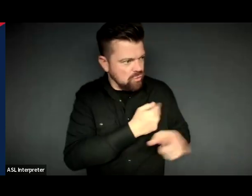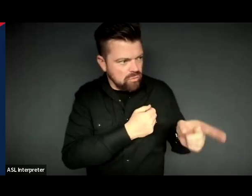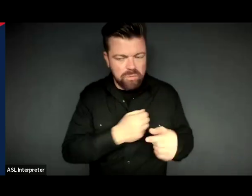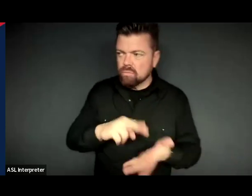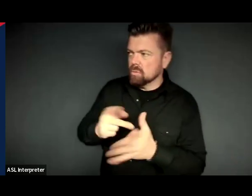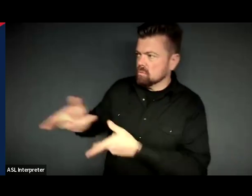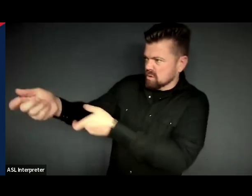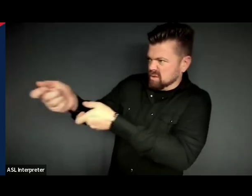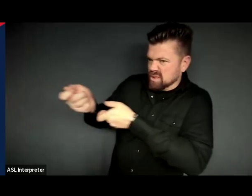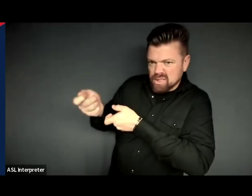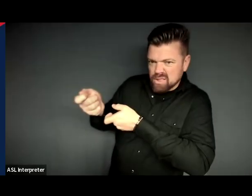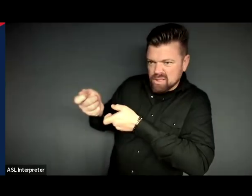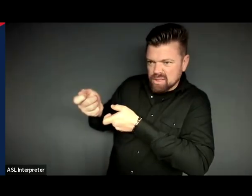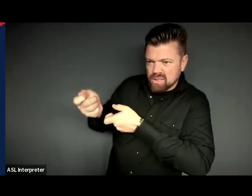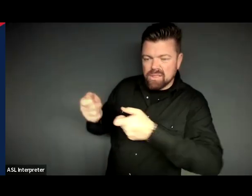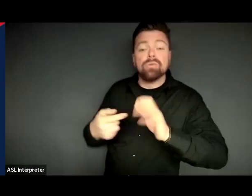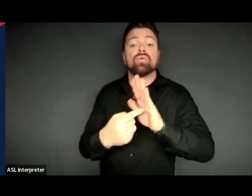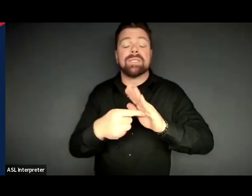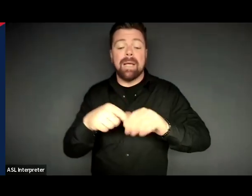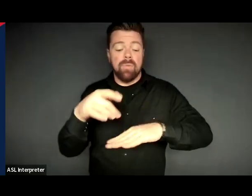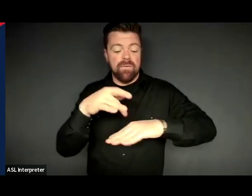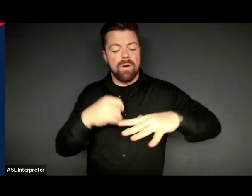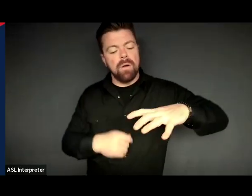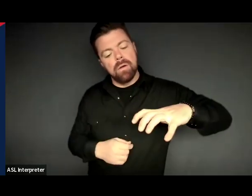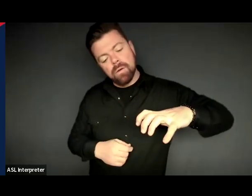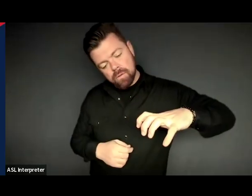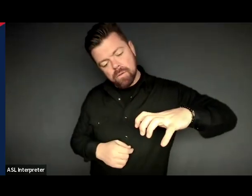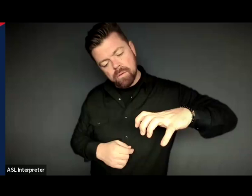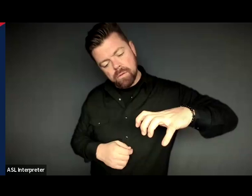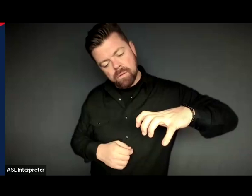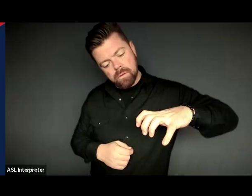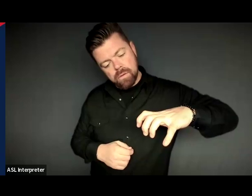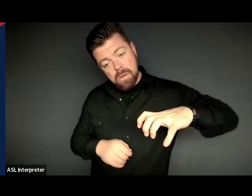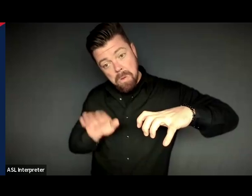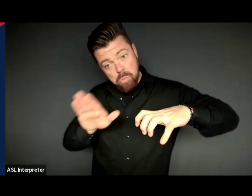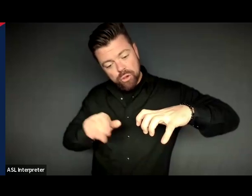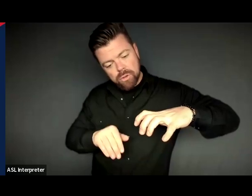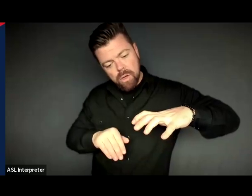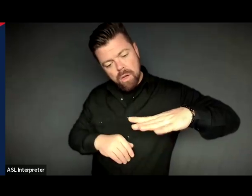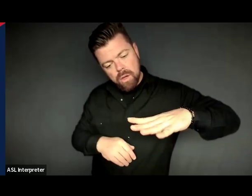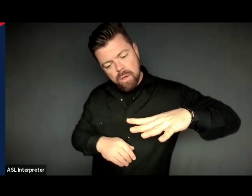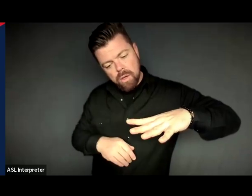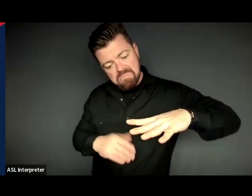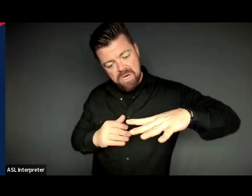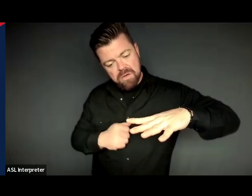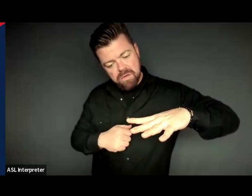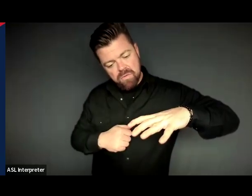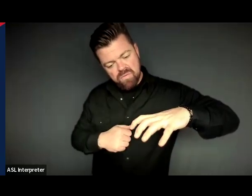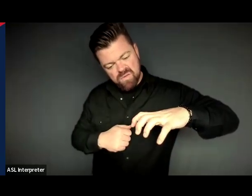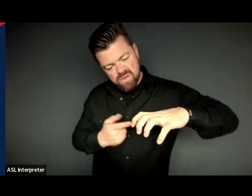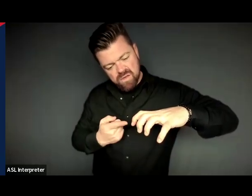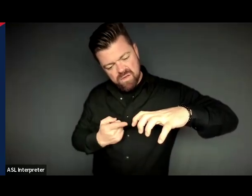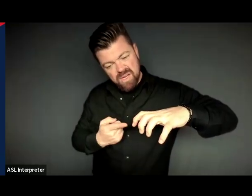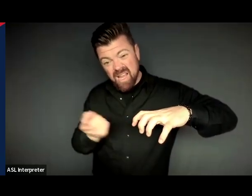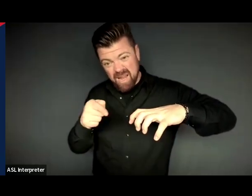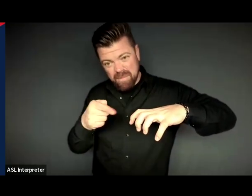to get contracted. So you have to move the toes. Sometimes we move them all together, but you can see when I'm moving my